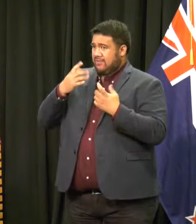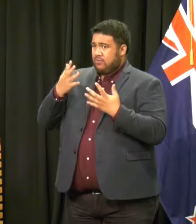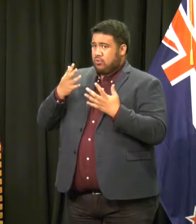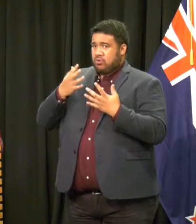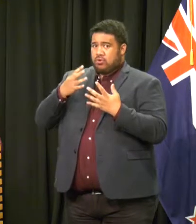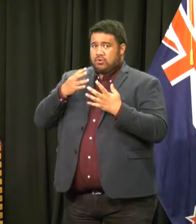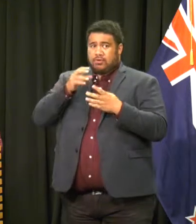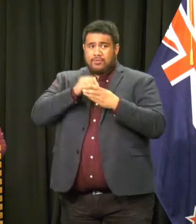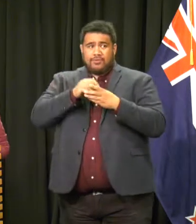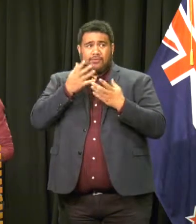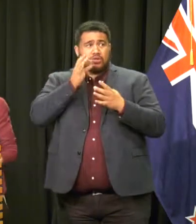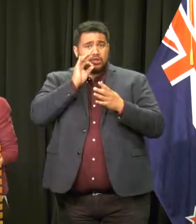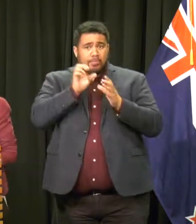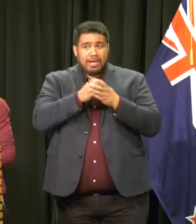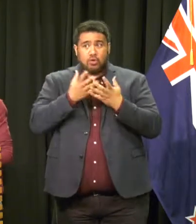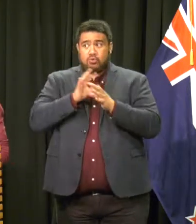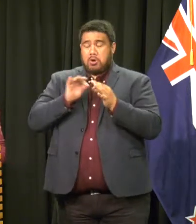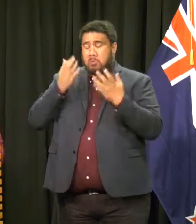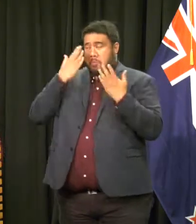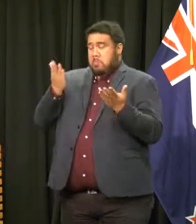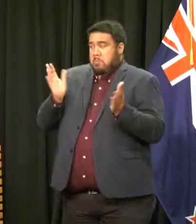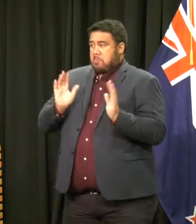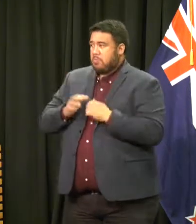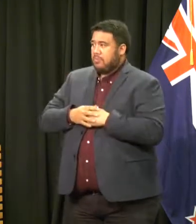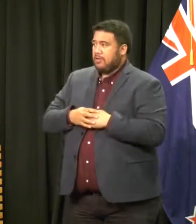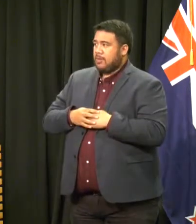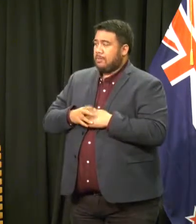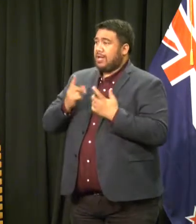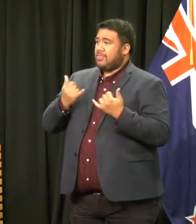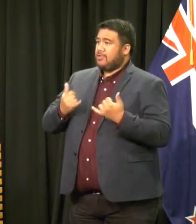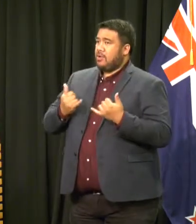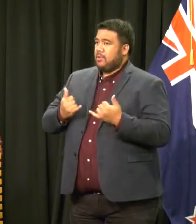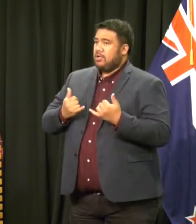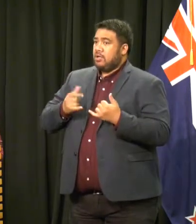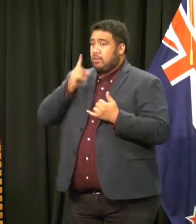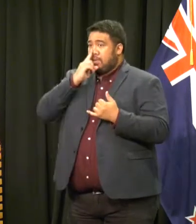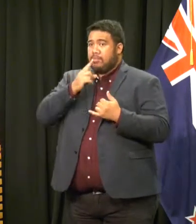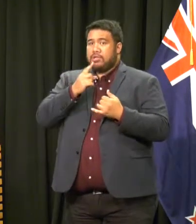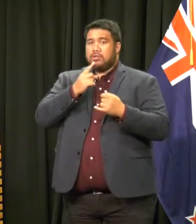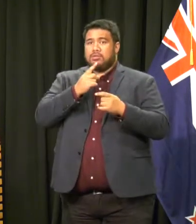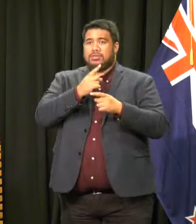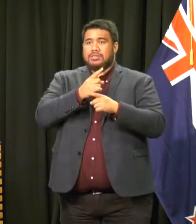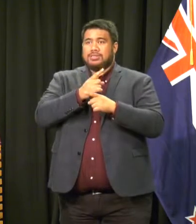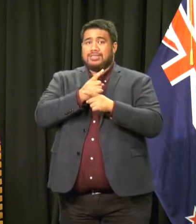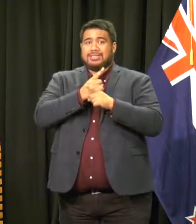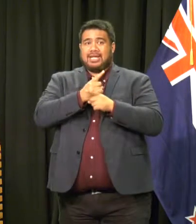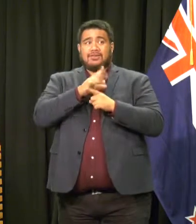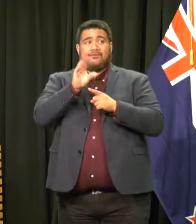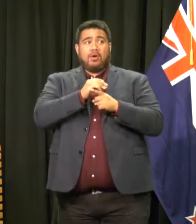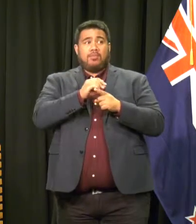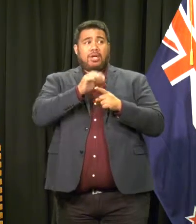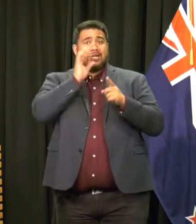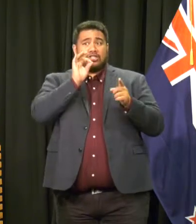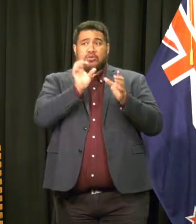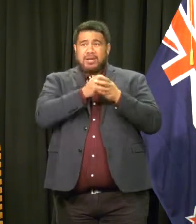Party. All right? At the moment, when it's being discussed by a member of the National Party, it